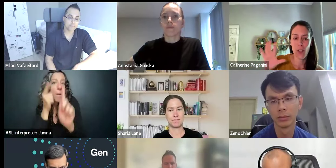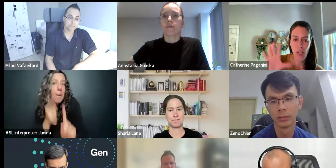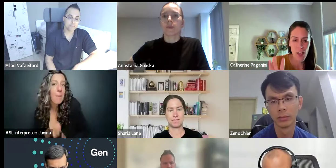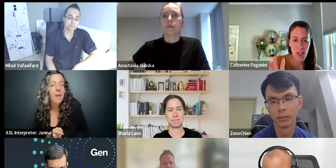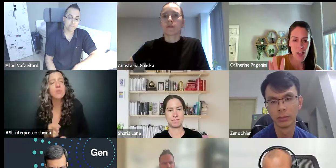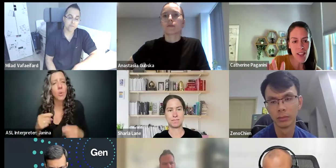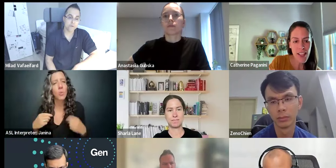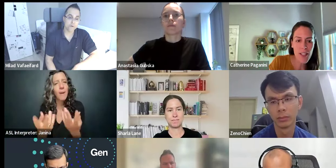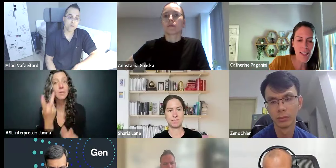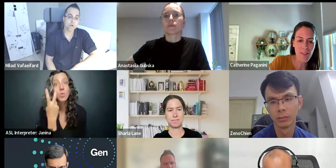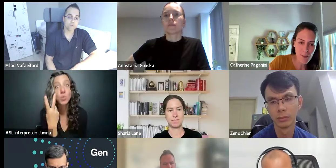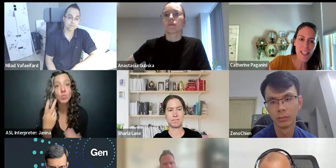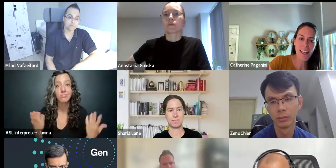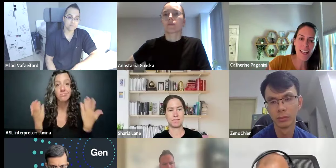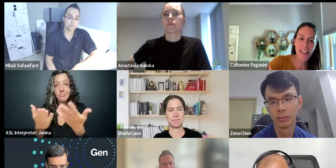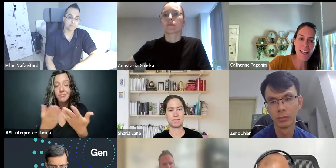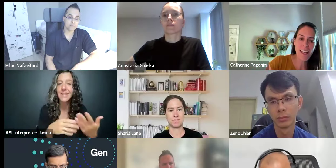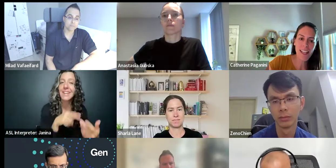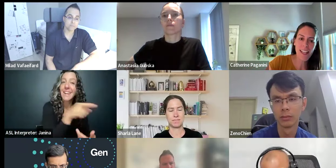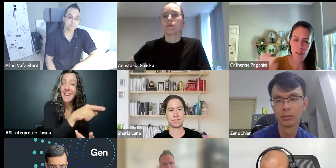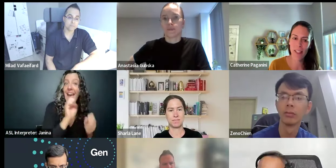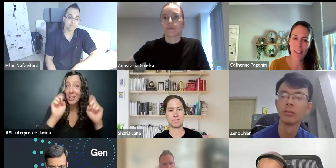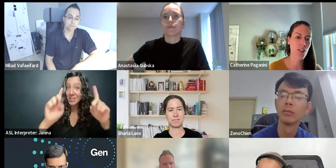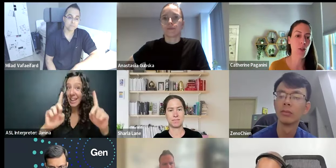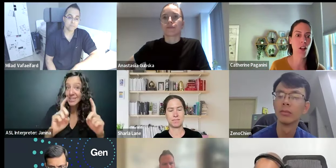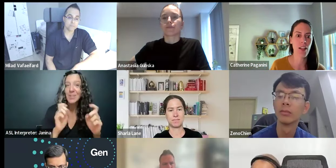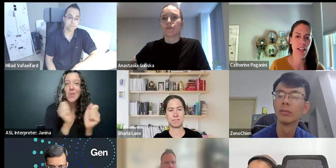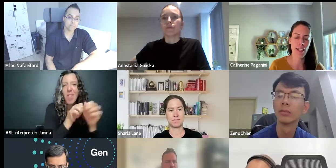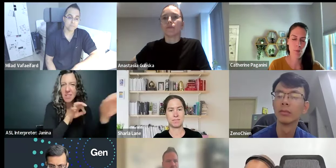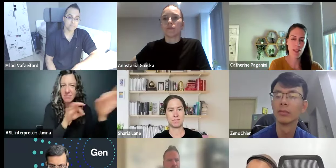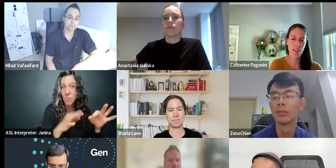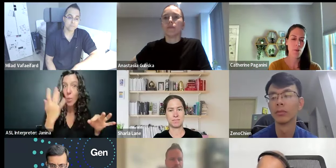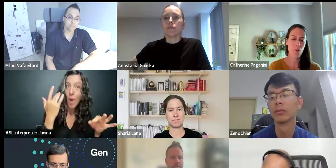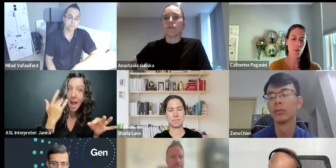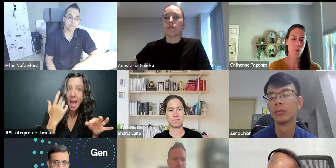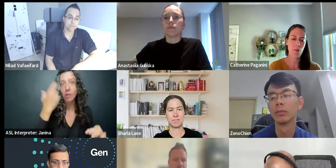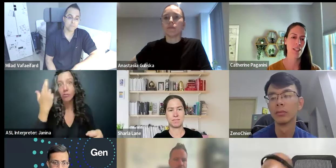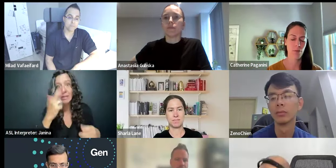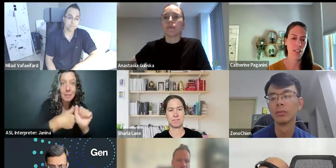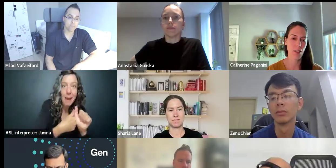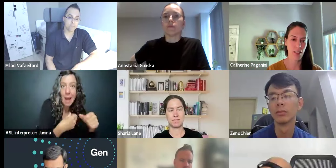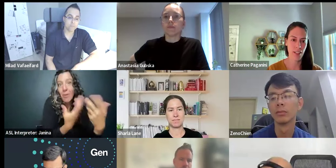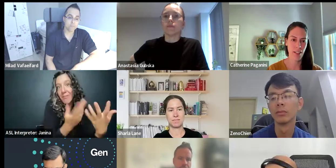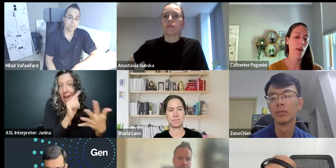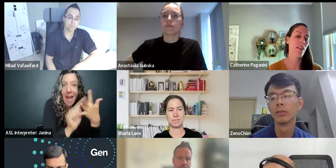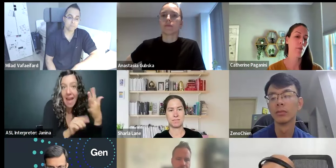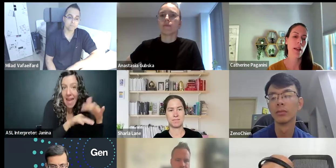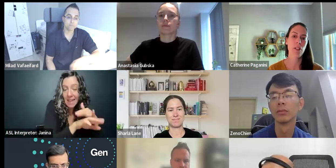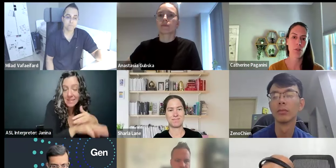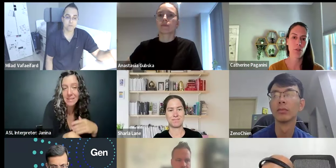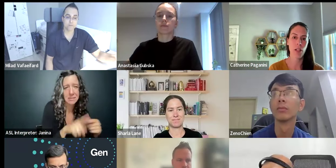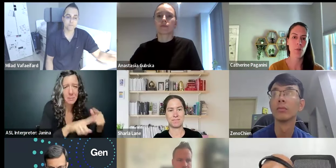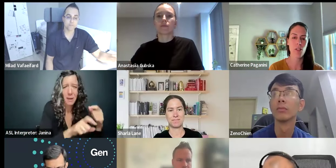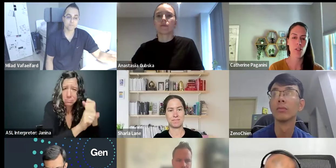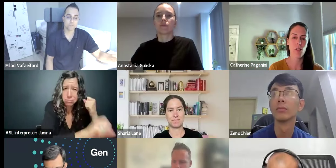is mixed between like an educational thing where it's like really kind of like explaining the whole context, but that makes it really long, really long.